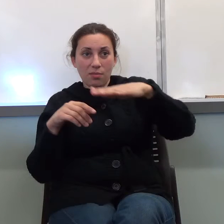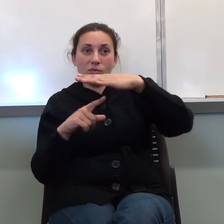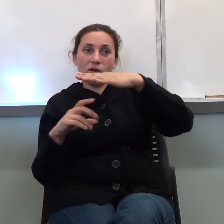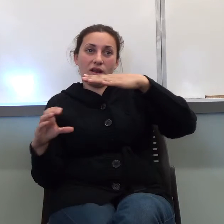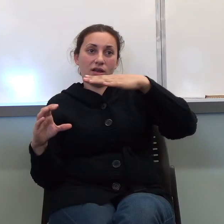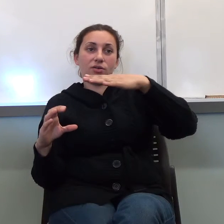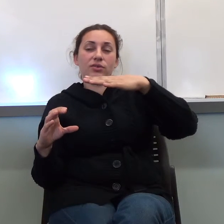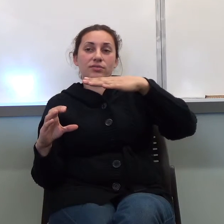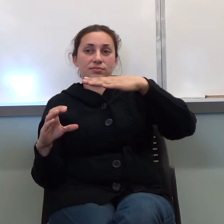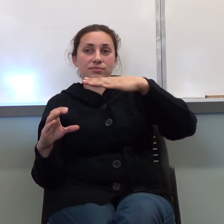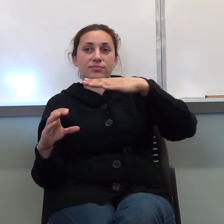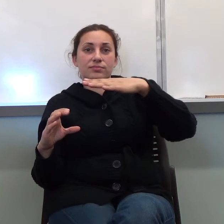Okay.